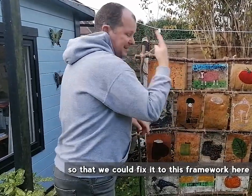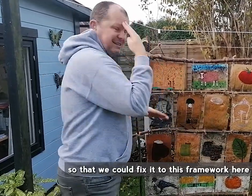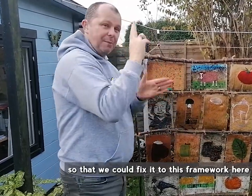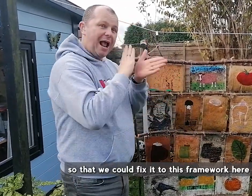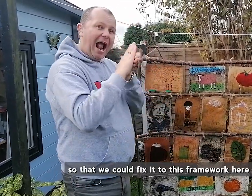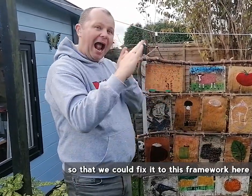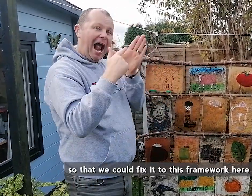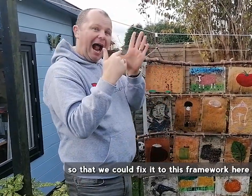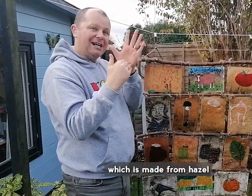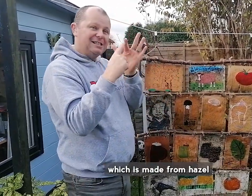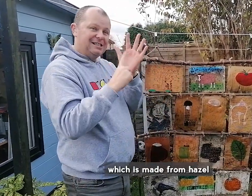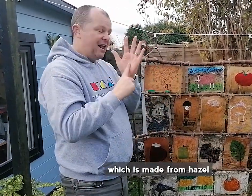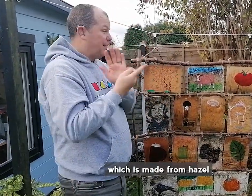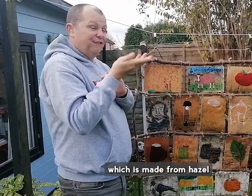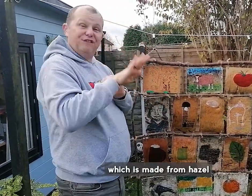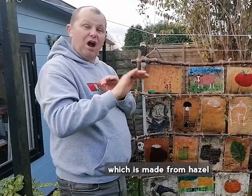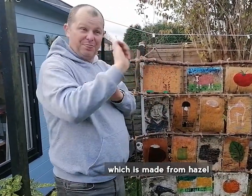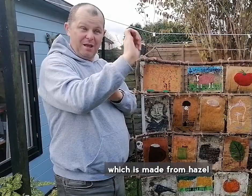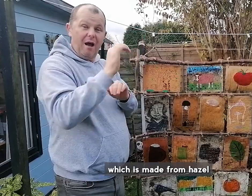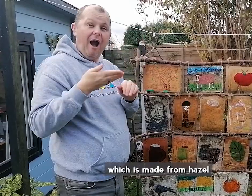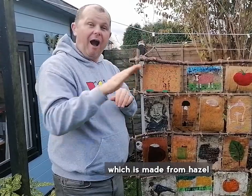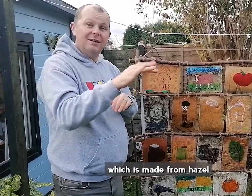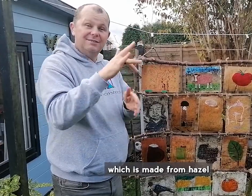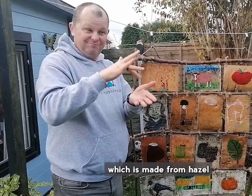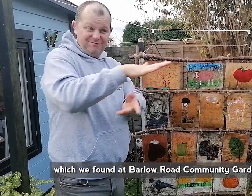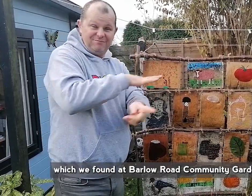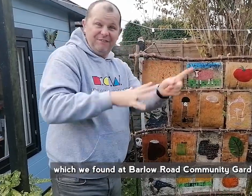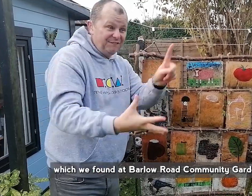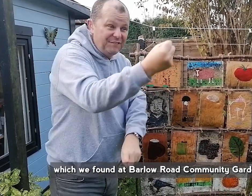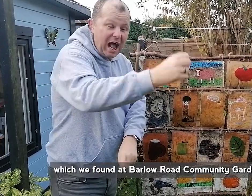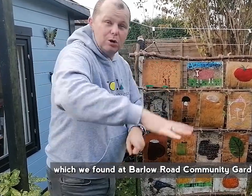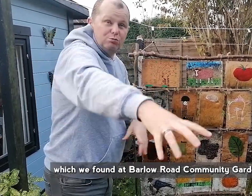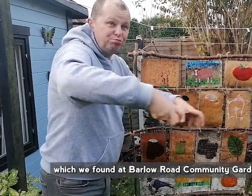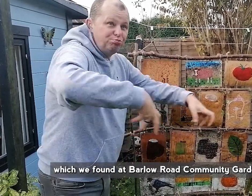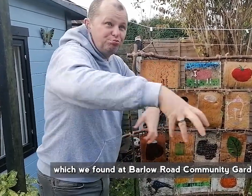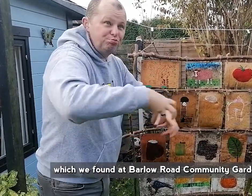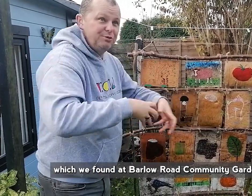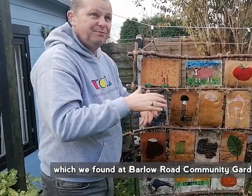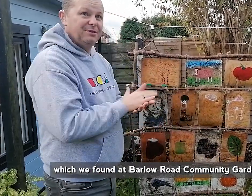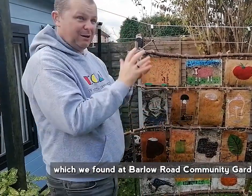here, which is made from hazel, which we found at Barlow Road Community Garden.